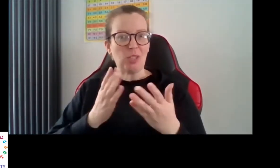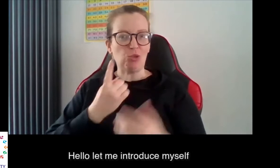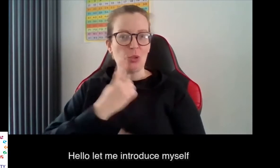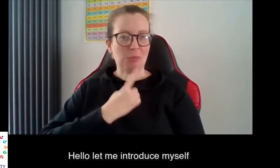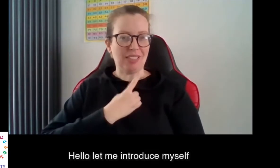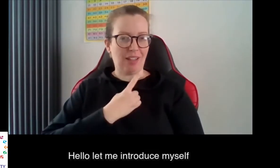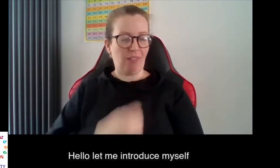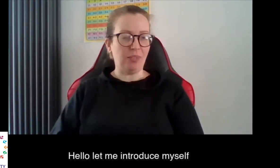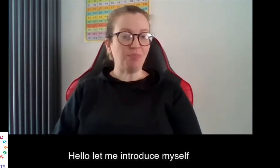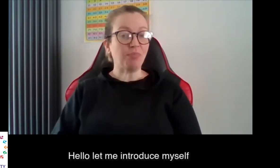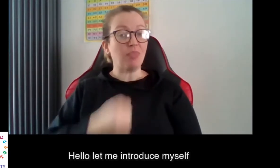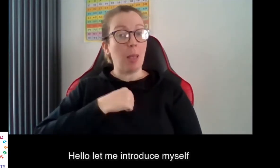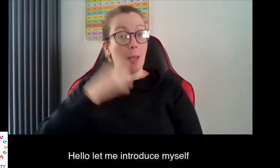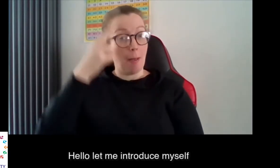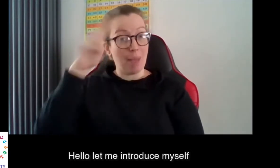Hello, let me introduce myself.